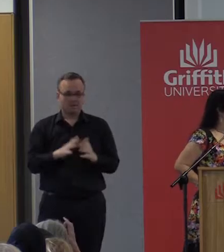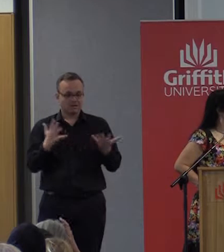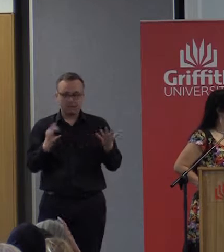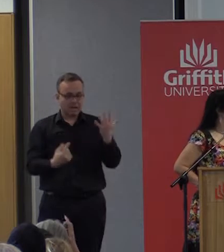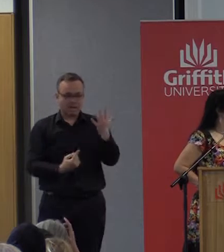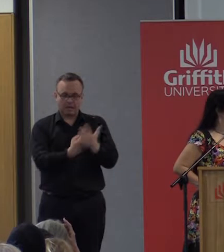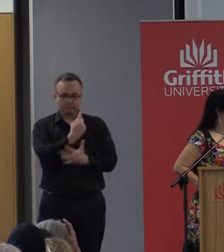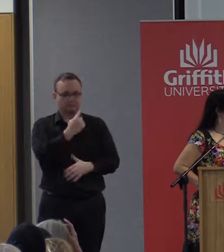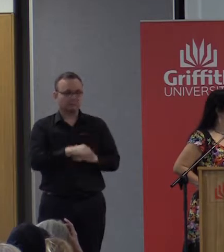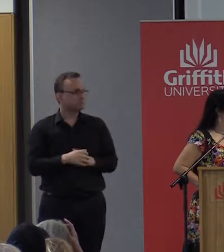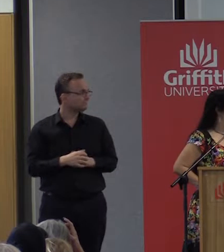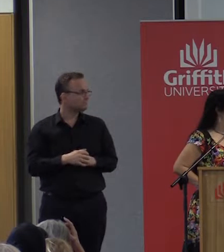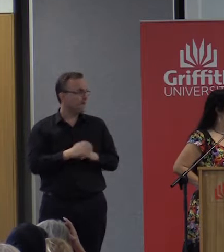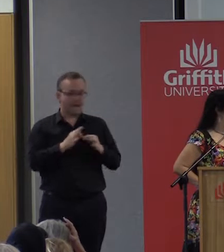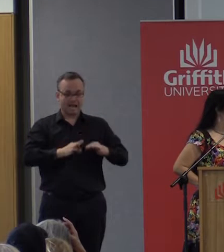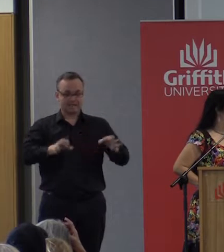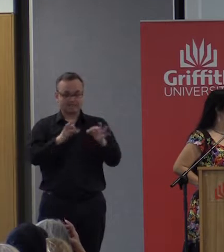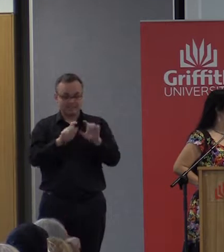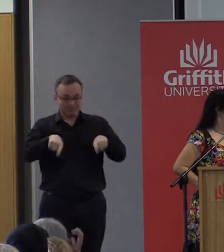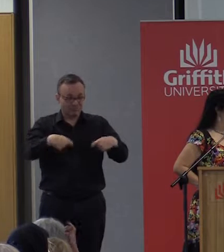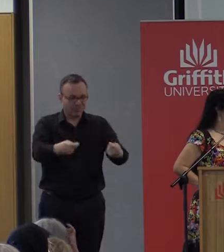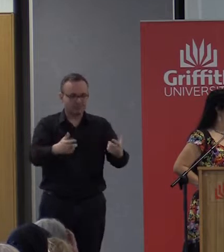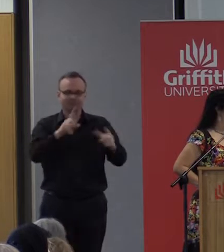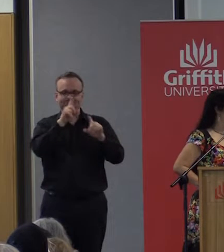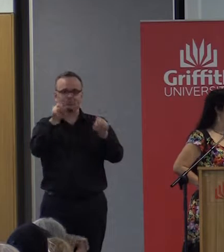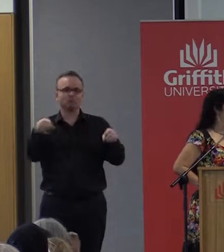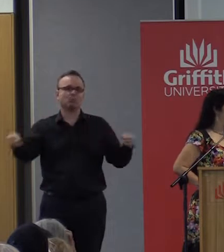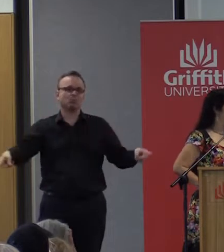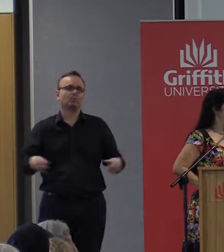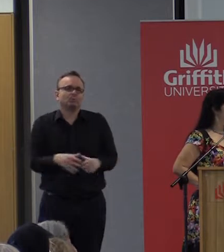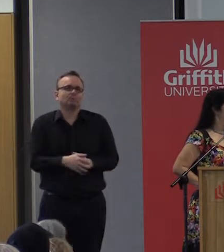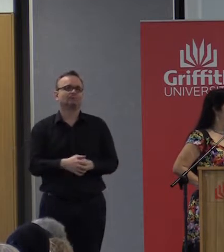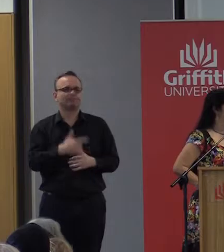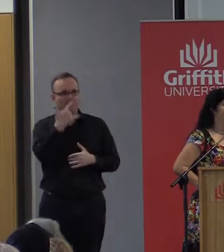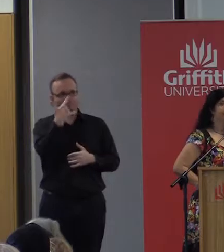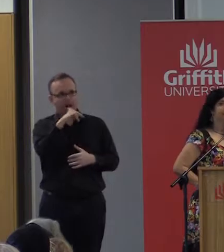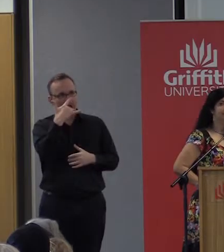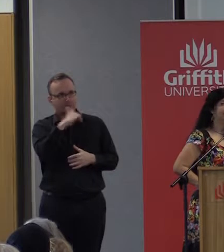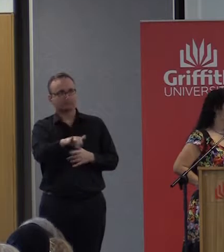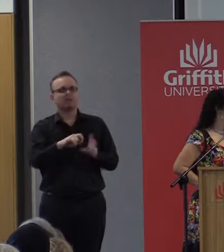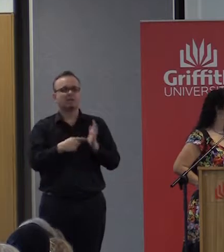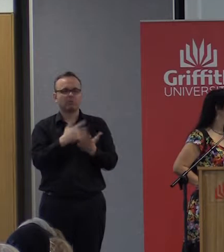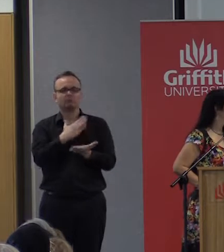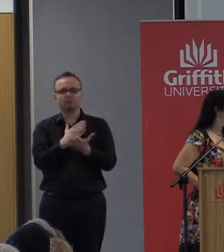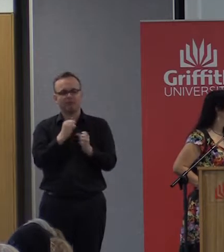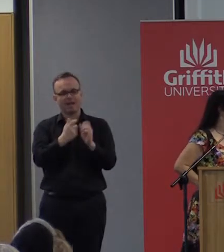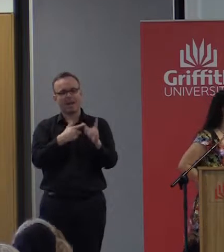of settlement agencies at the moment to offer that amount of support. But that's certainly a real gap.